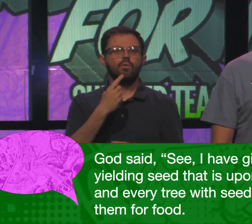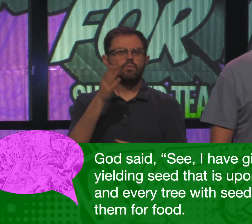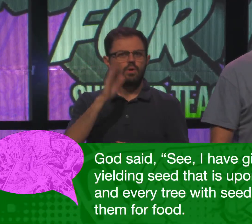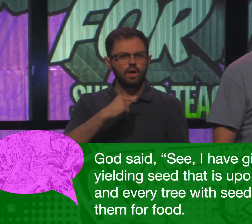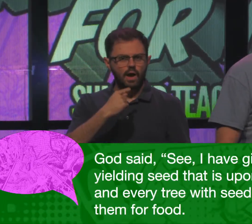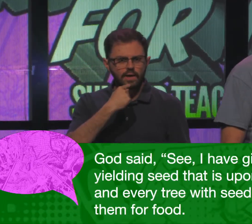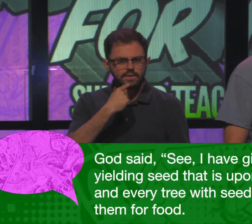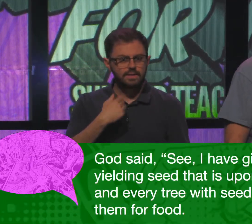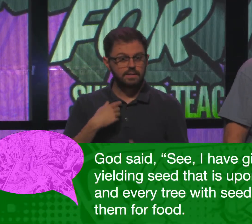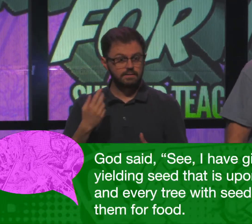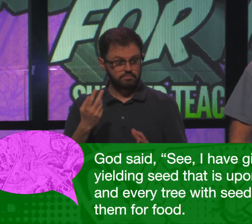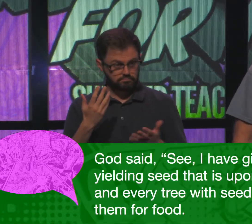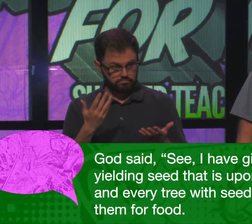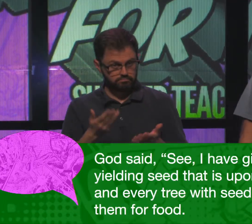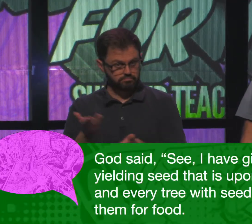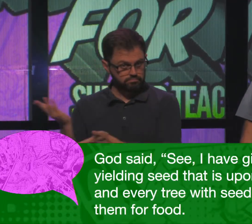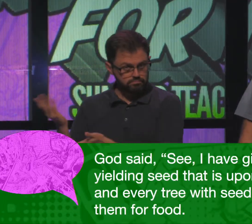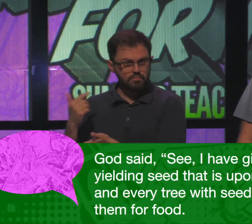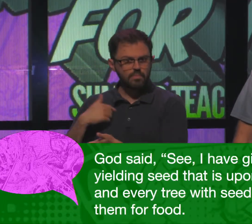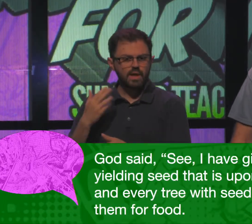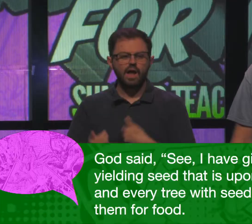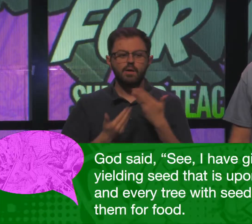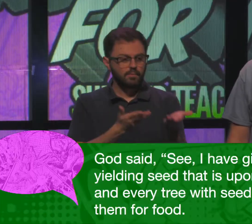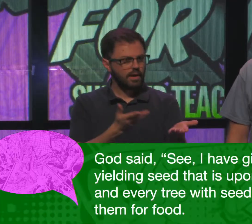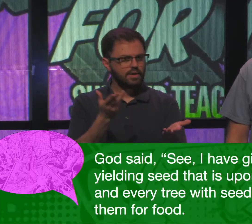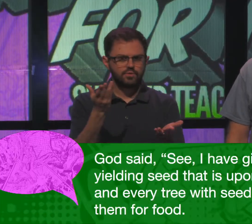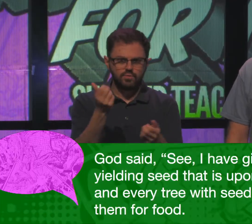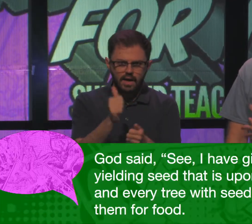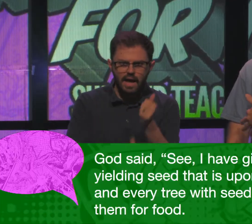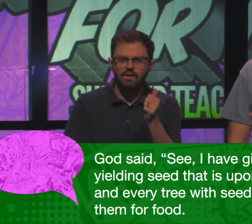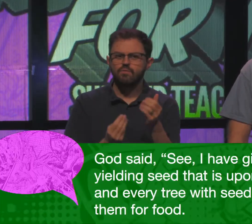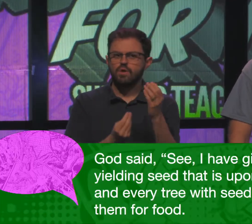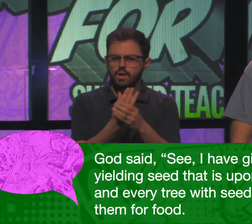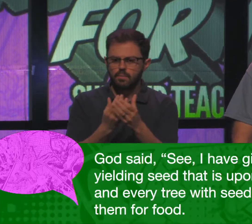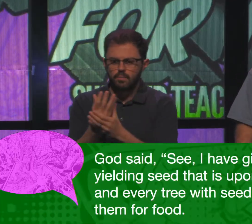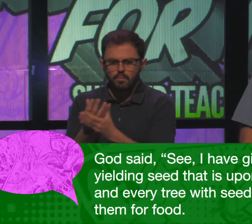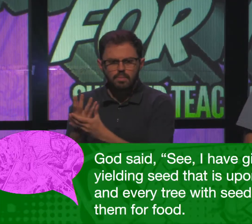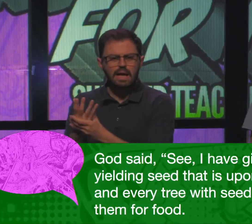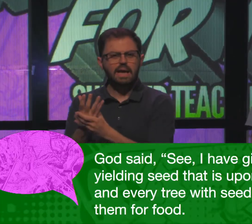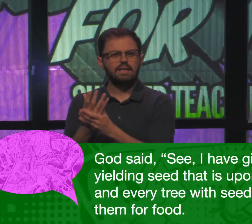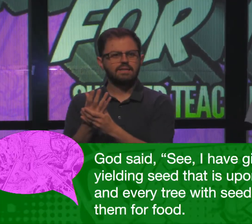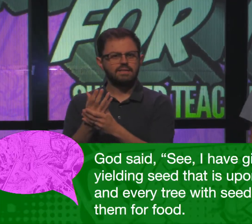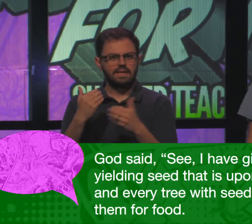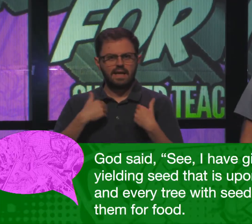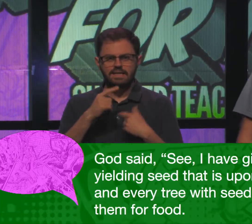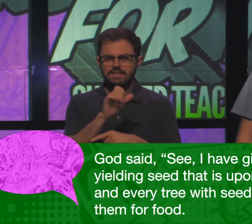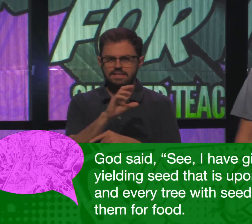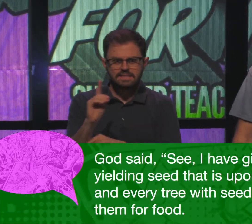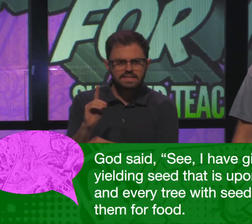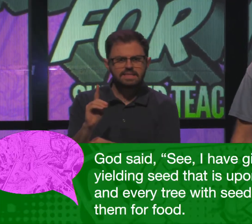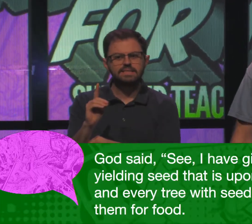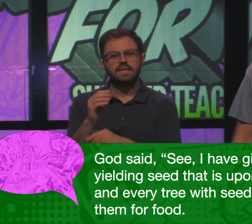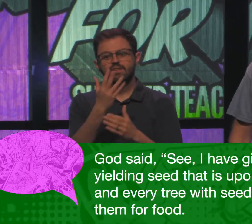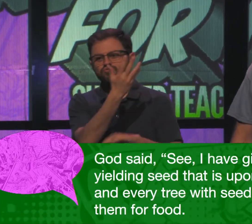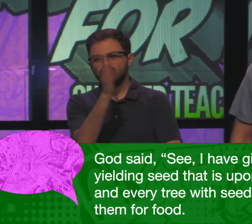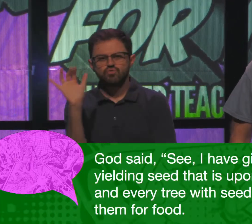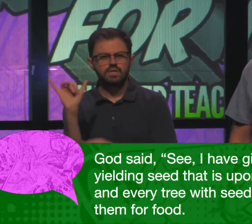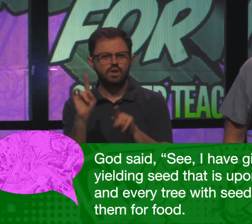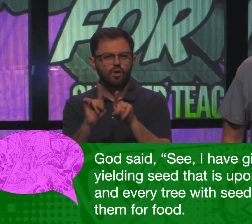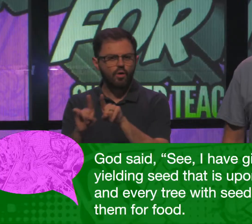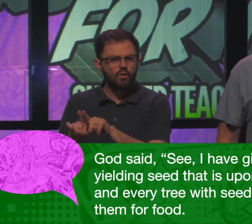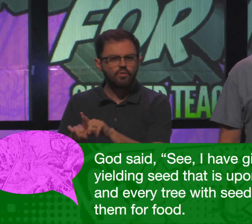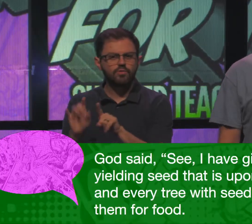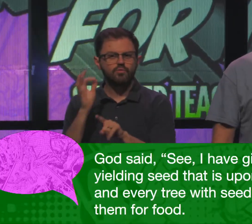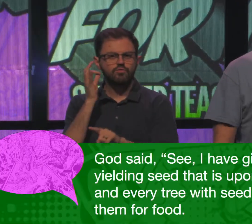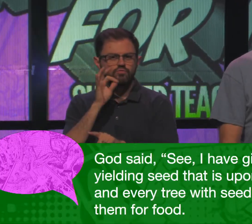you every plant yielding seed that is upon the face of all the earth, and every tree with seed in its fruit. You shall have them